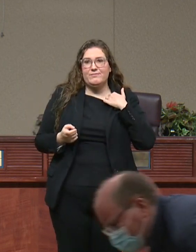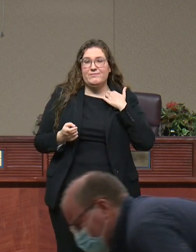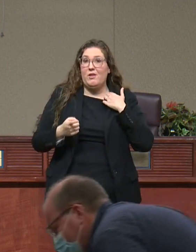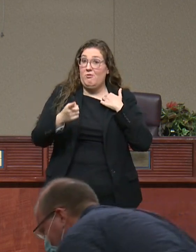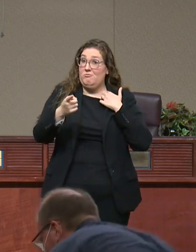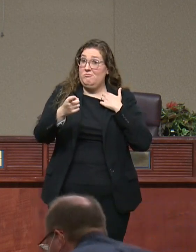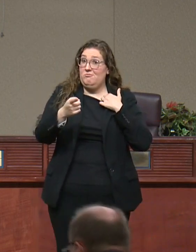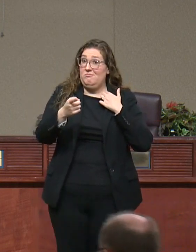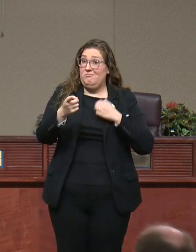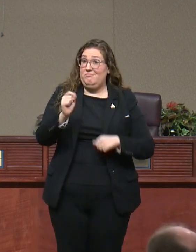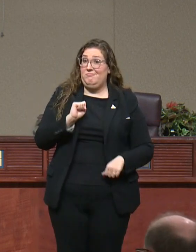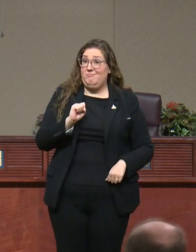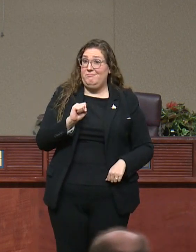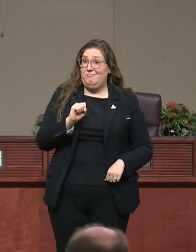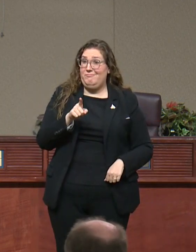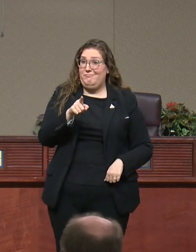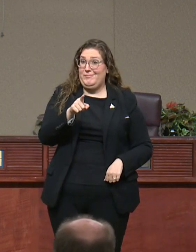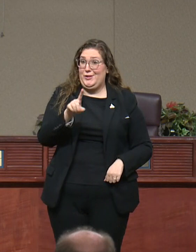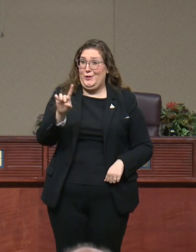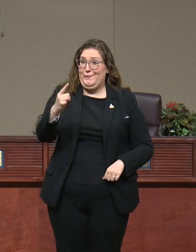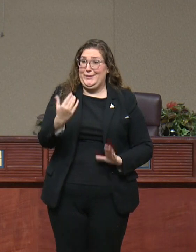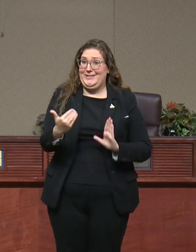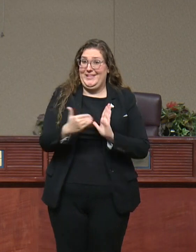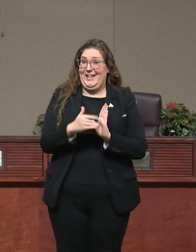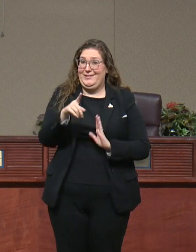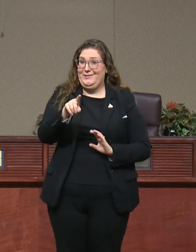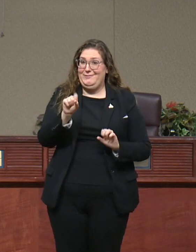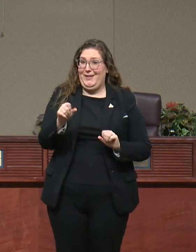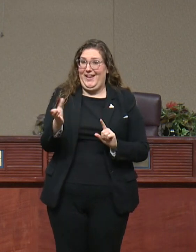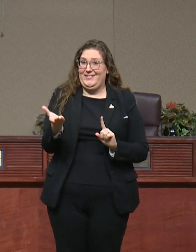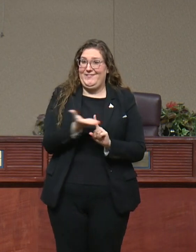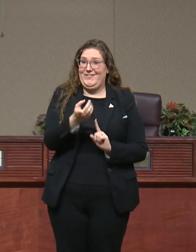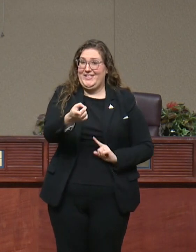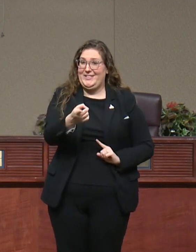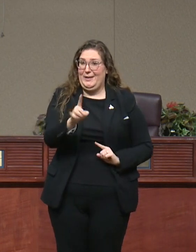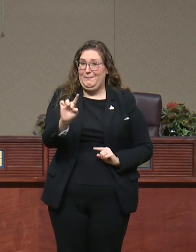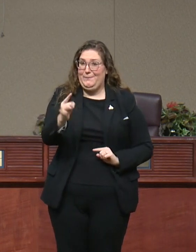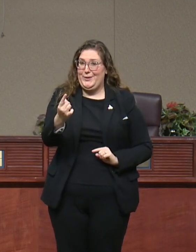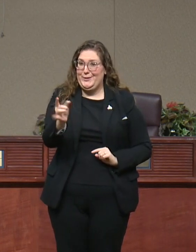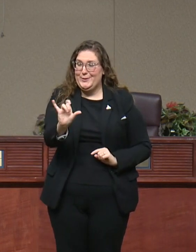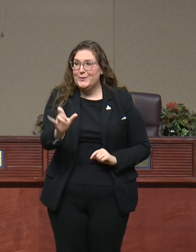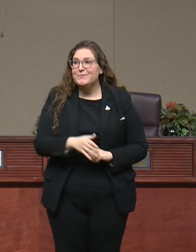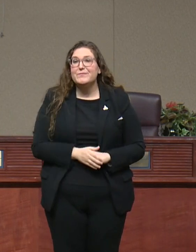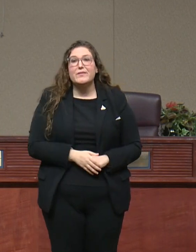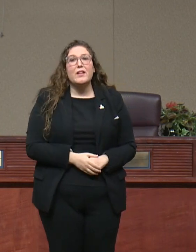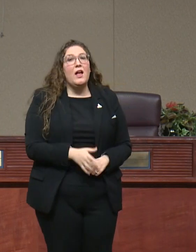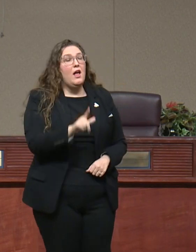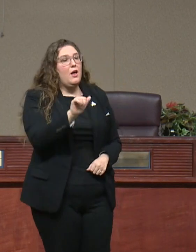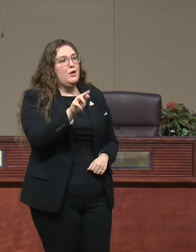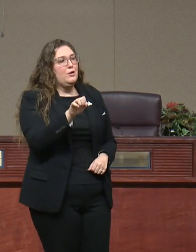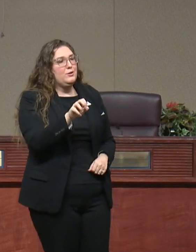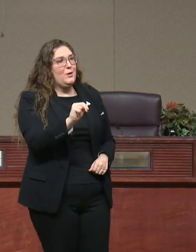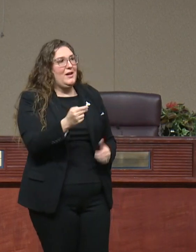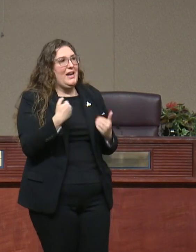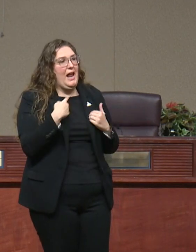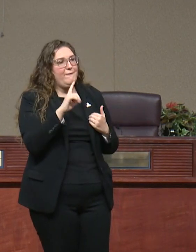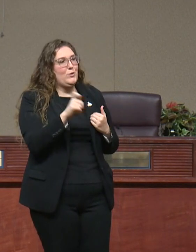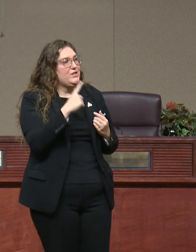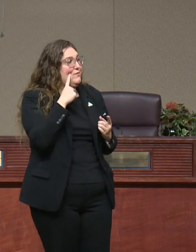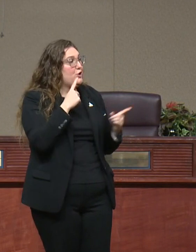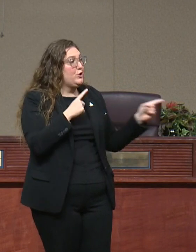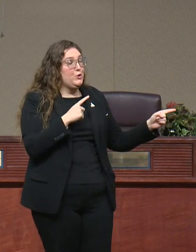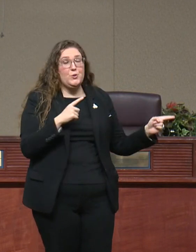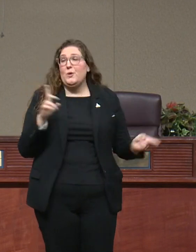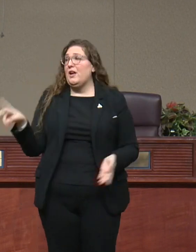too. Guess so. Thank you. Lauren Seabrook, Channel 9. Mayor, I have one for you and one for Dr. Pino